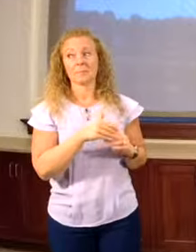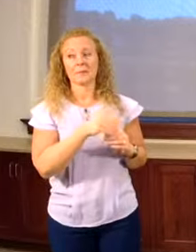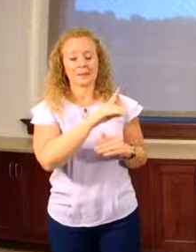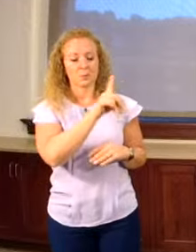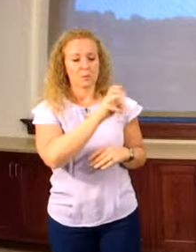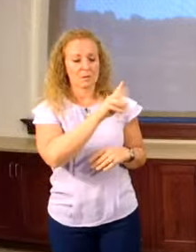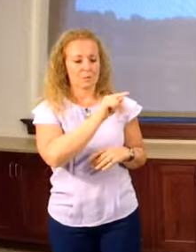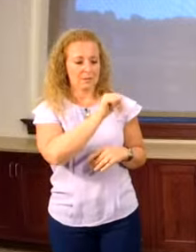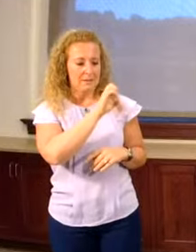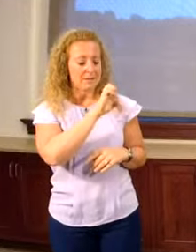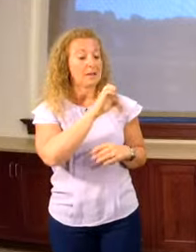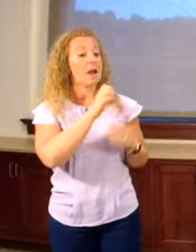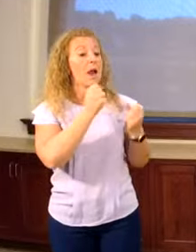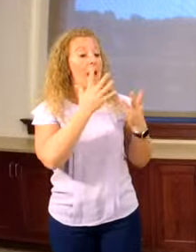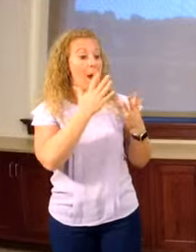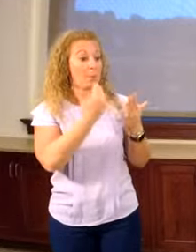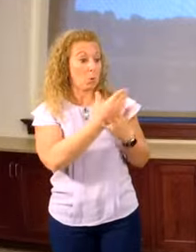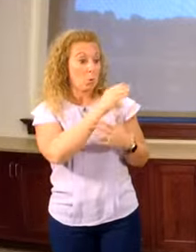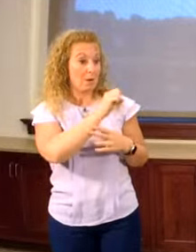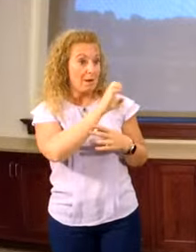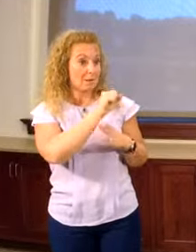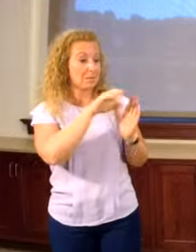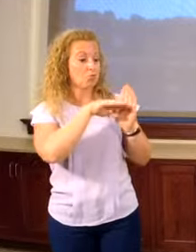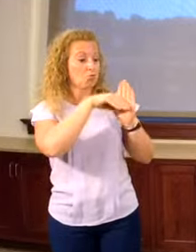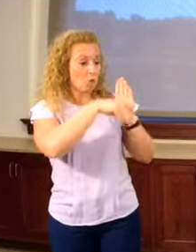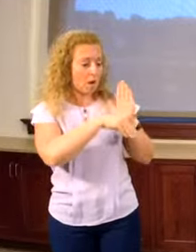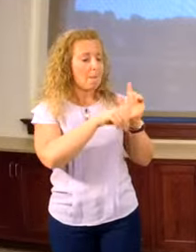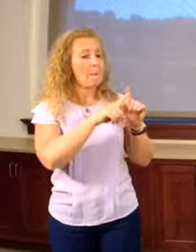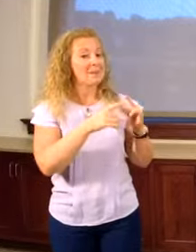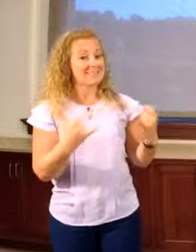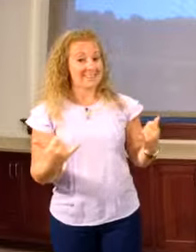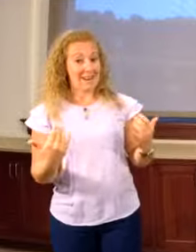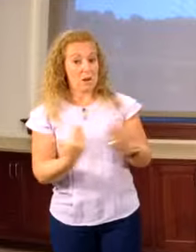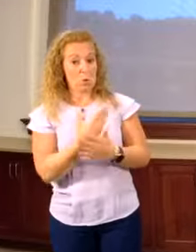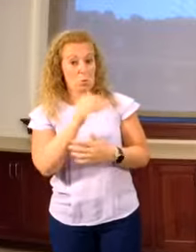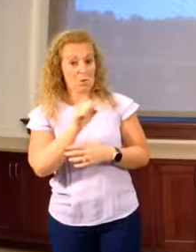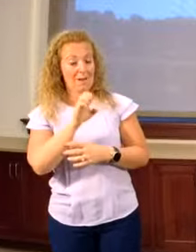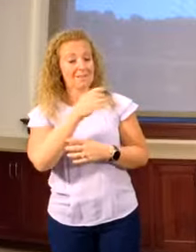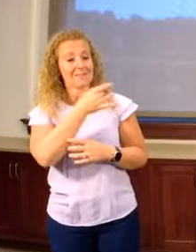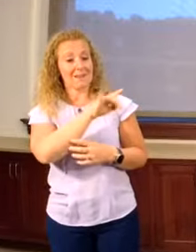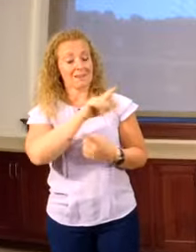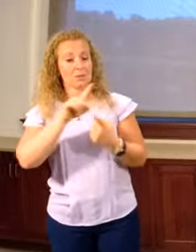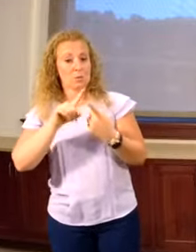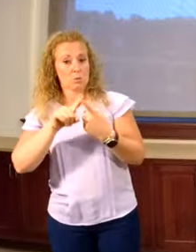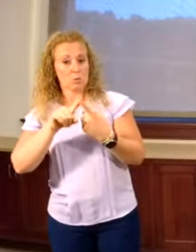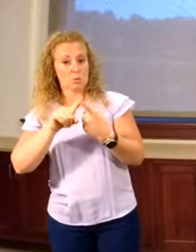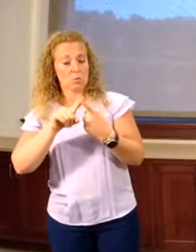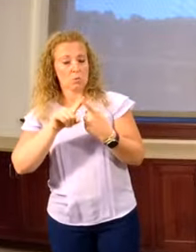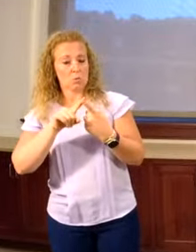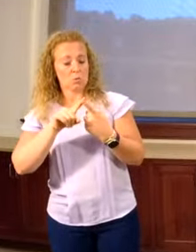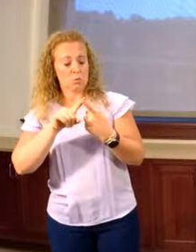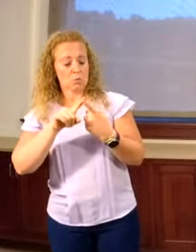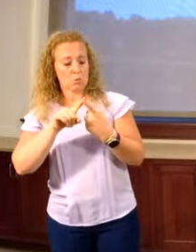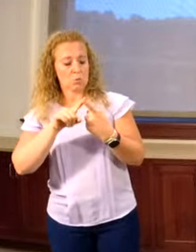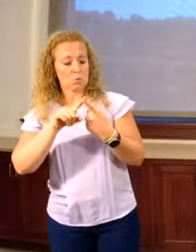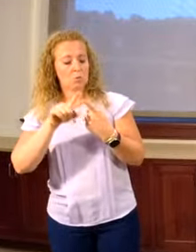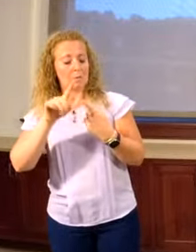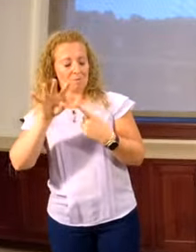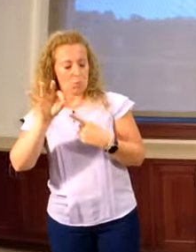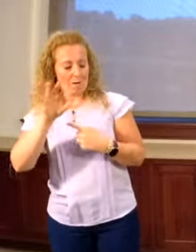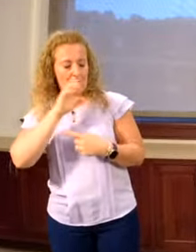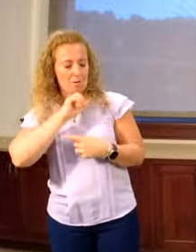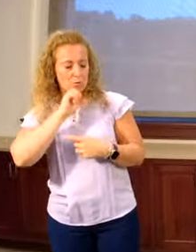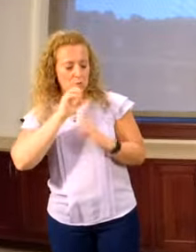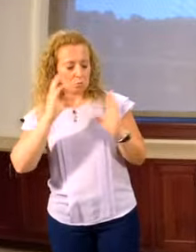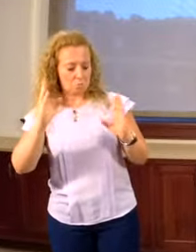of new cases has dropped, a significant amount of today's new cases, 18 to 42, are in the age 25 to 49 age group. And